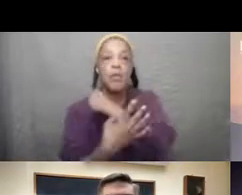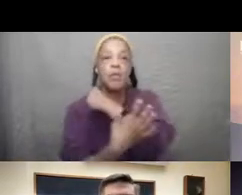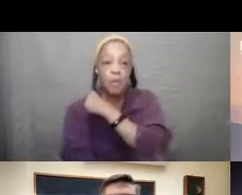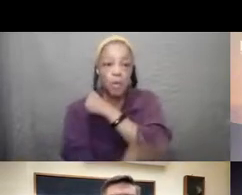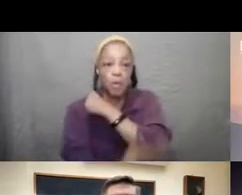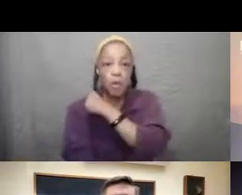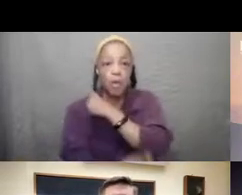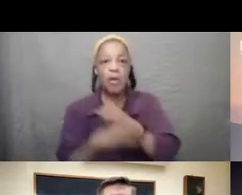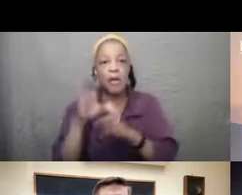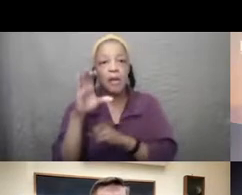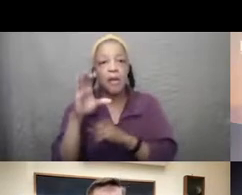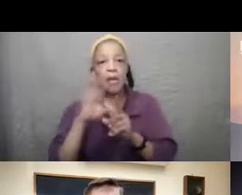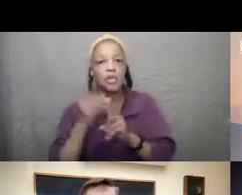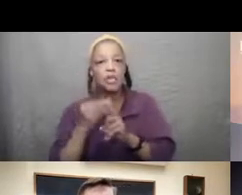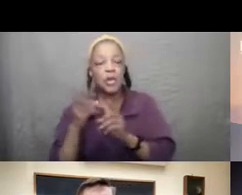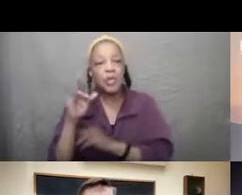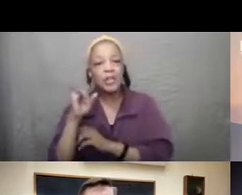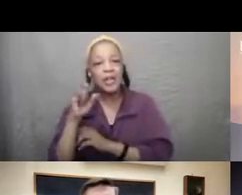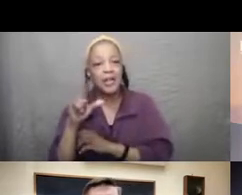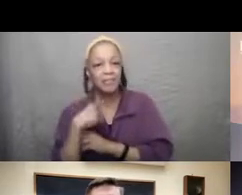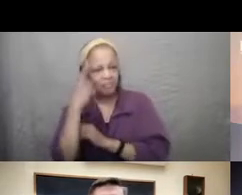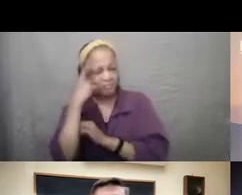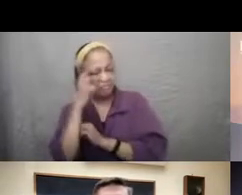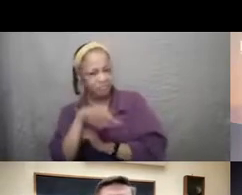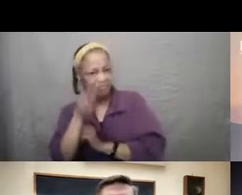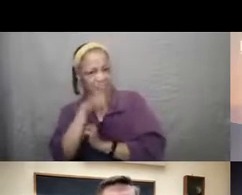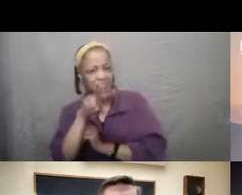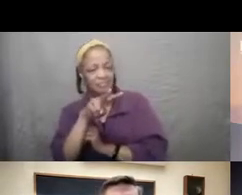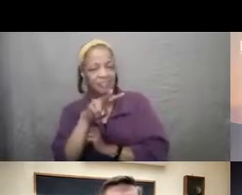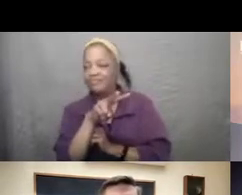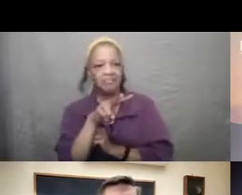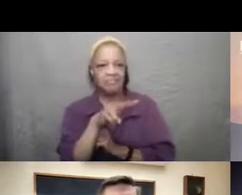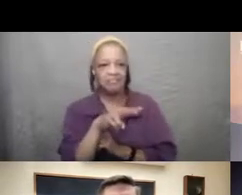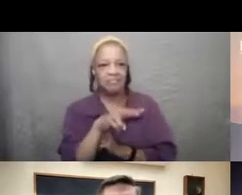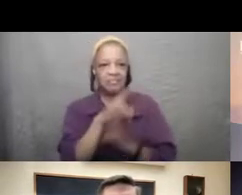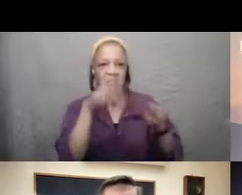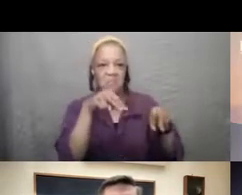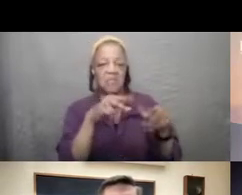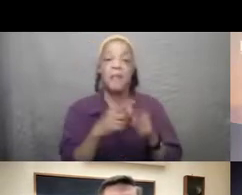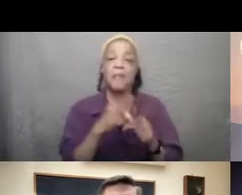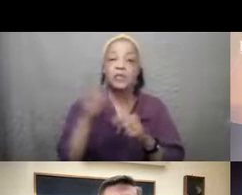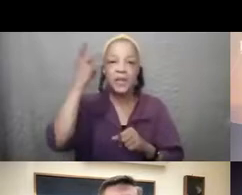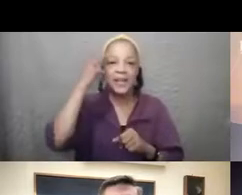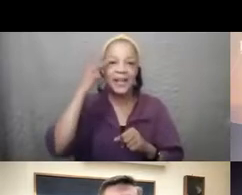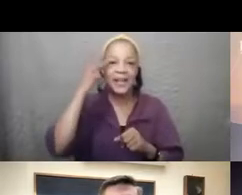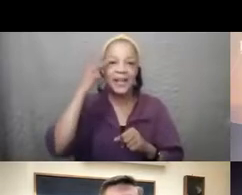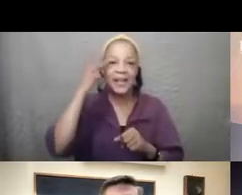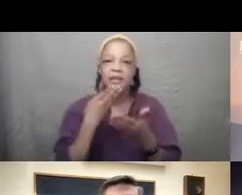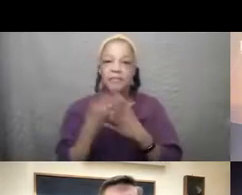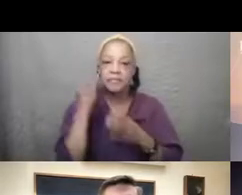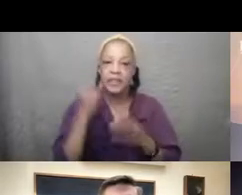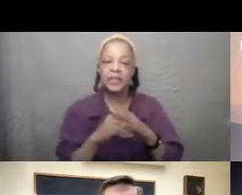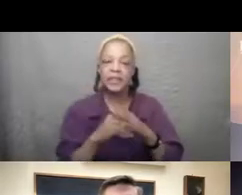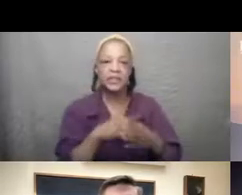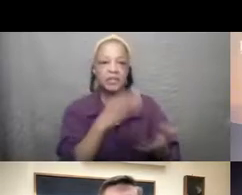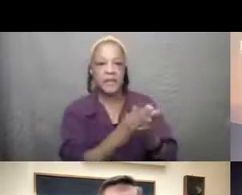racially suspect or simply inconvenient, and it was politically expedient. In California, over 60,000 people were